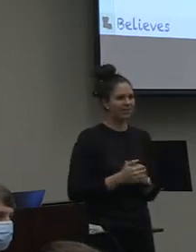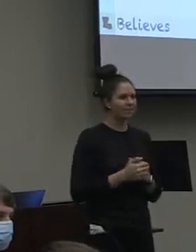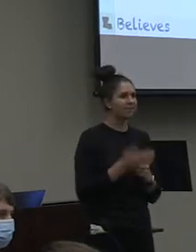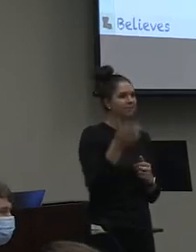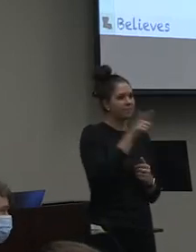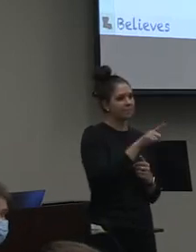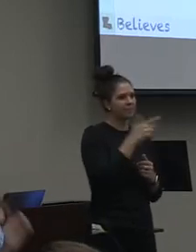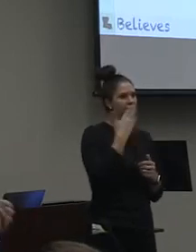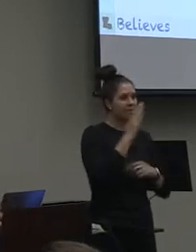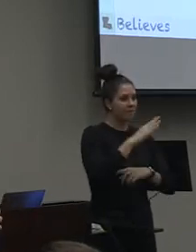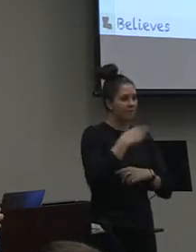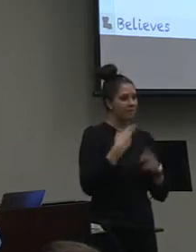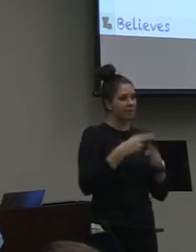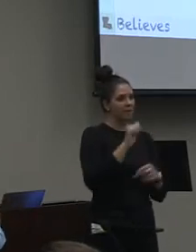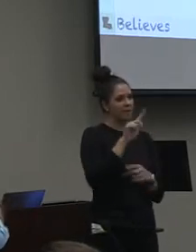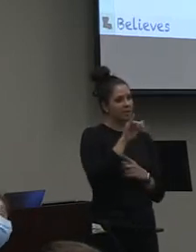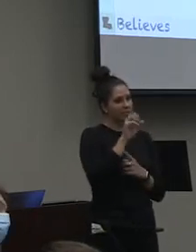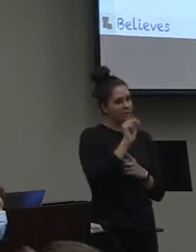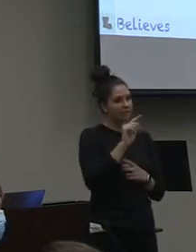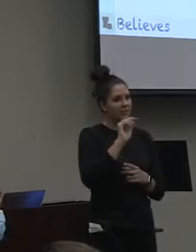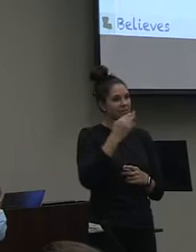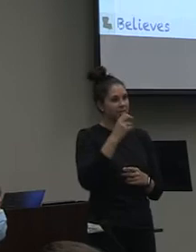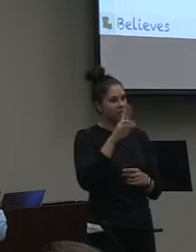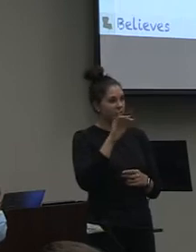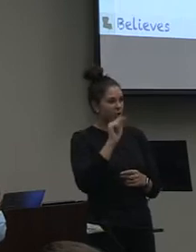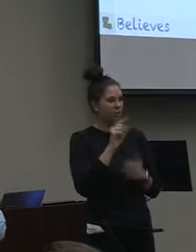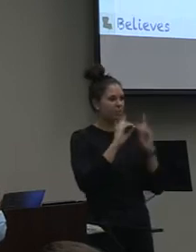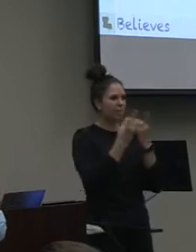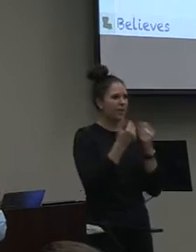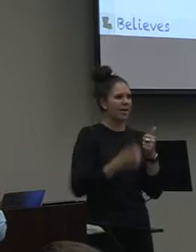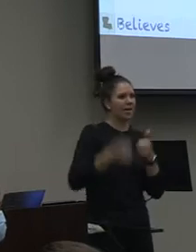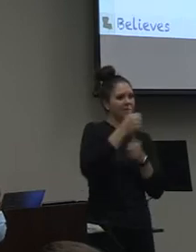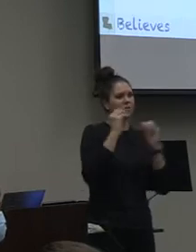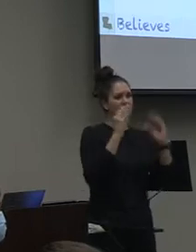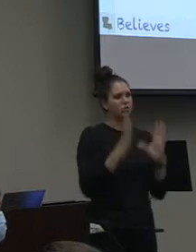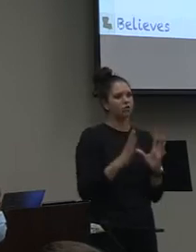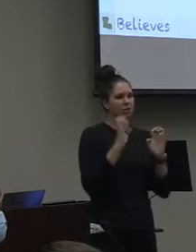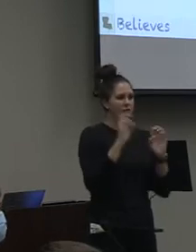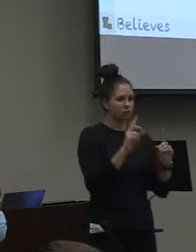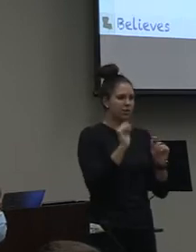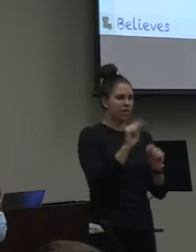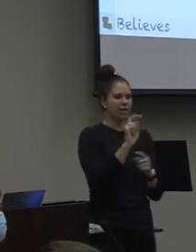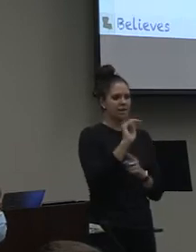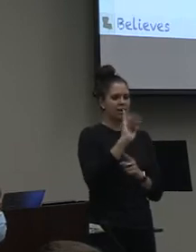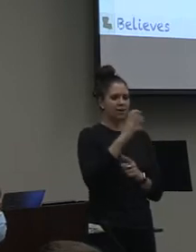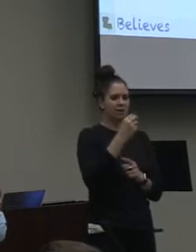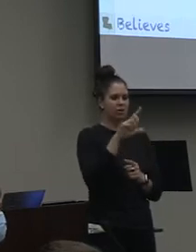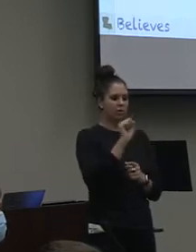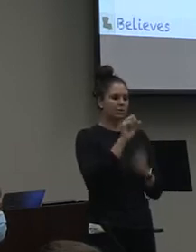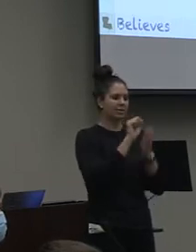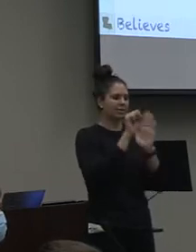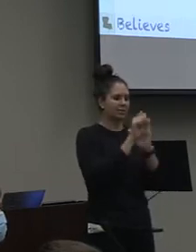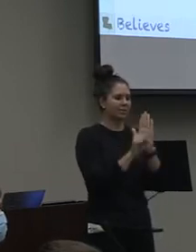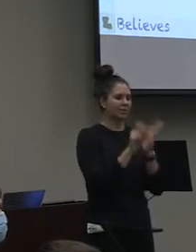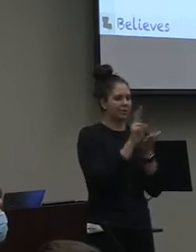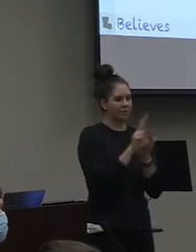Good afternoon. My name is Dr. Allison Terrio. I'm Department Head of Teacher Education at Naples State University.